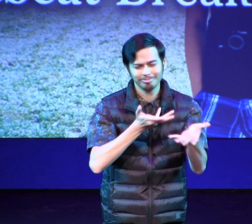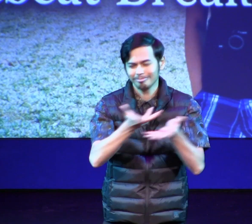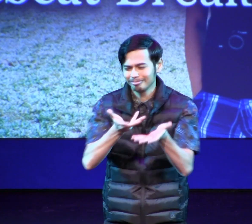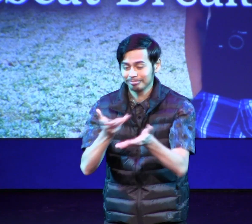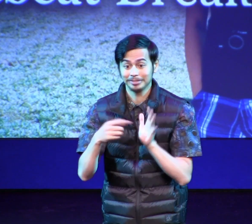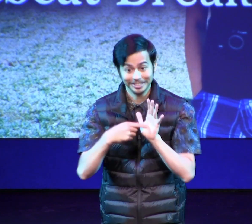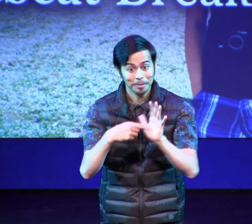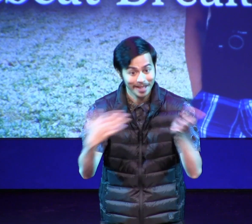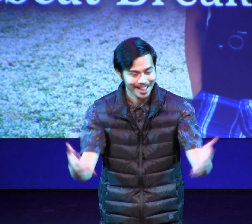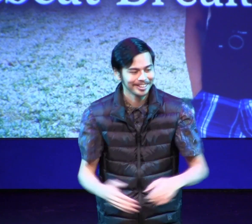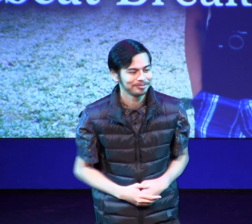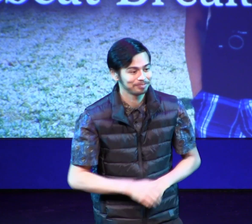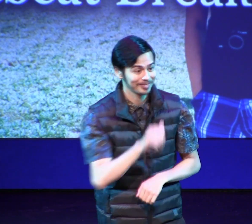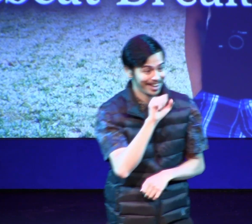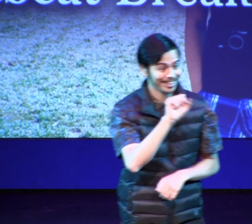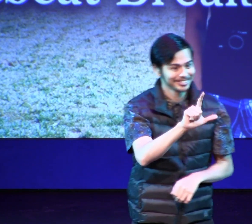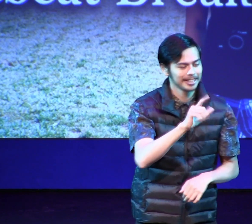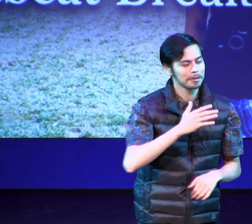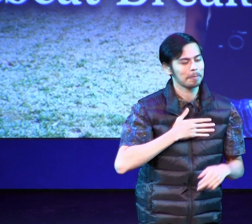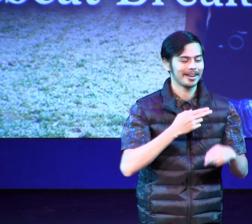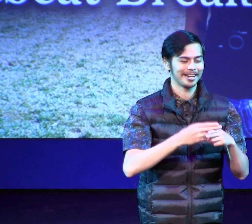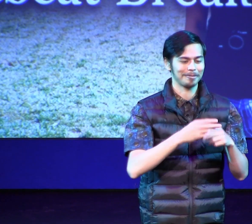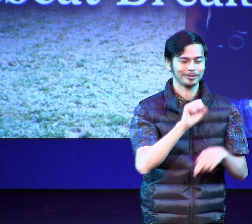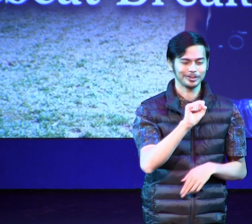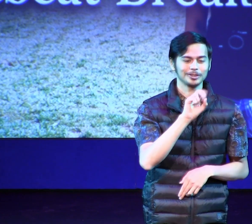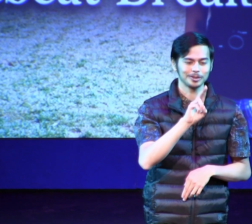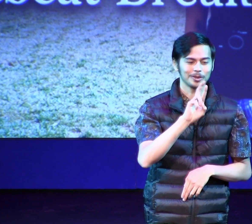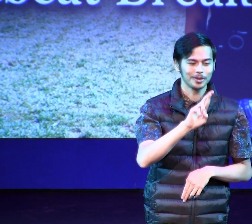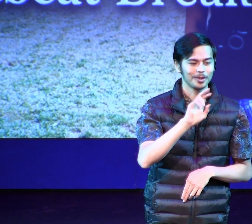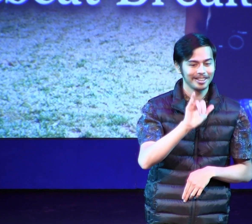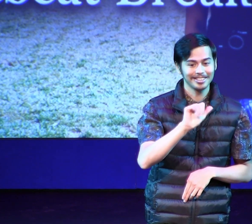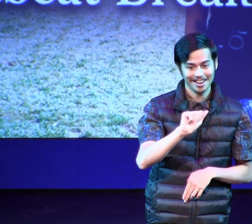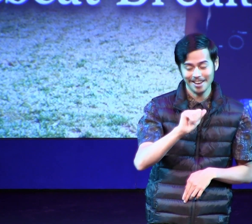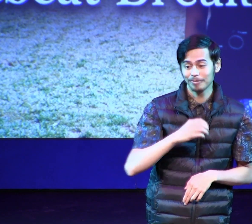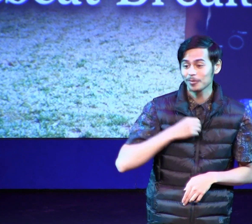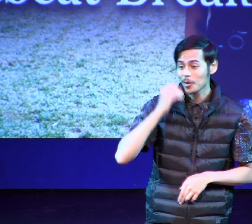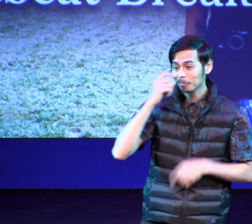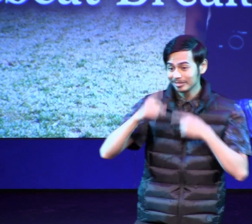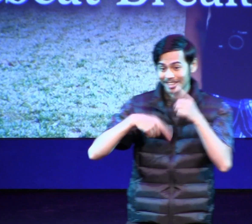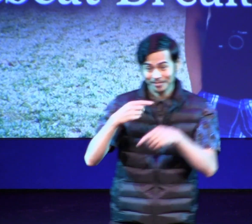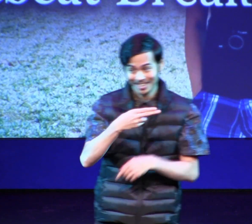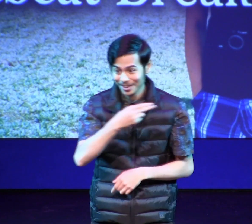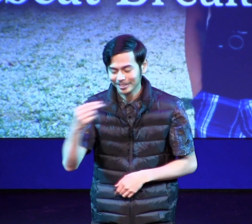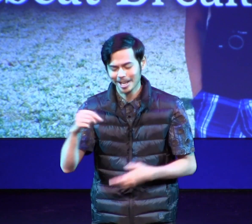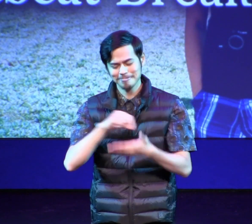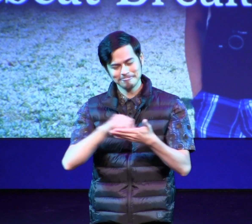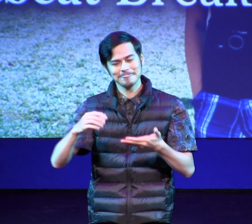our different country sign languages. Let me give you an example. In ASL, my name is Syria.